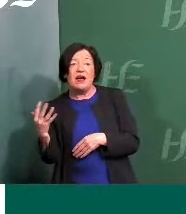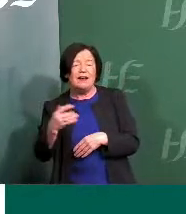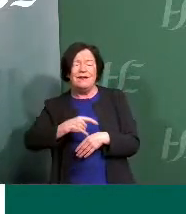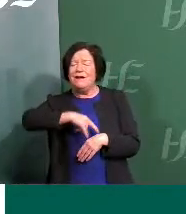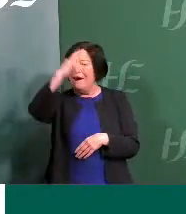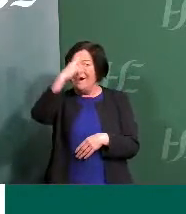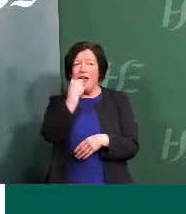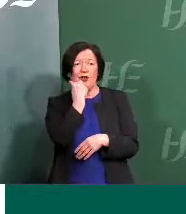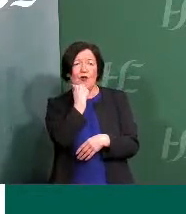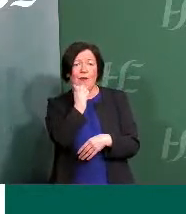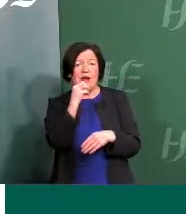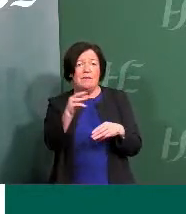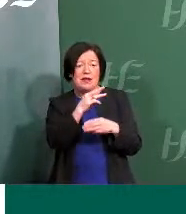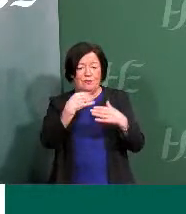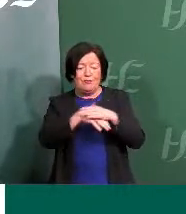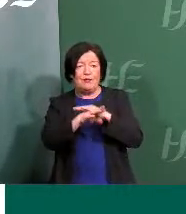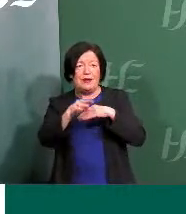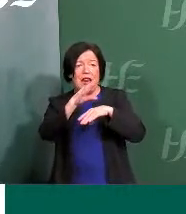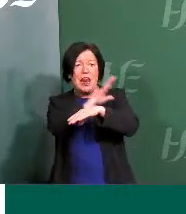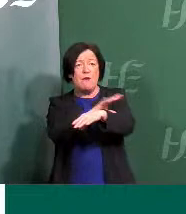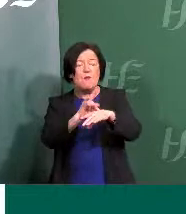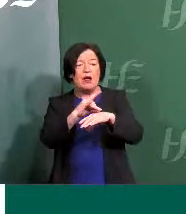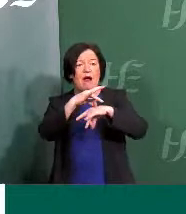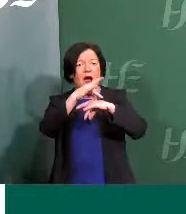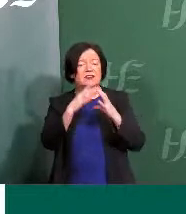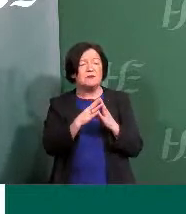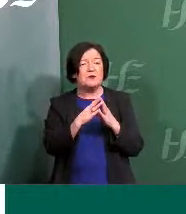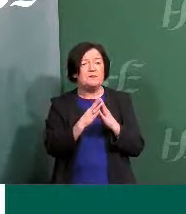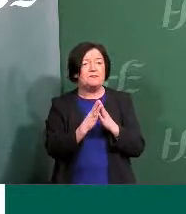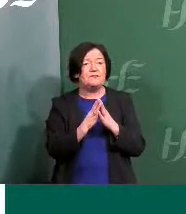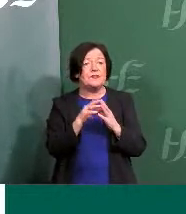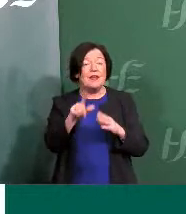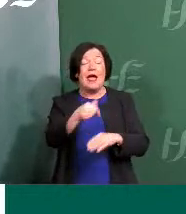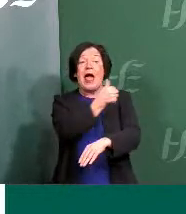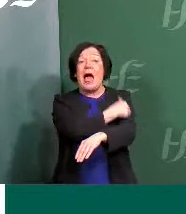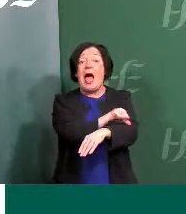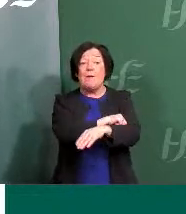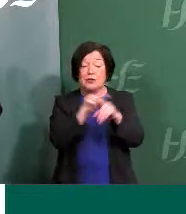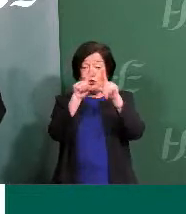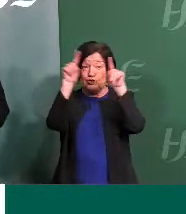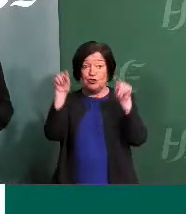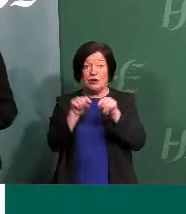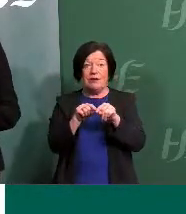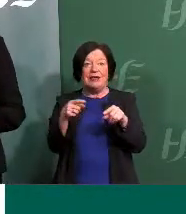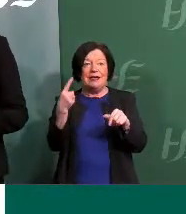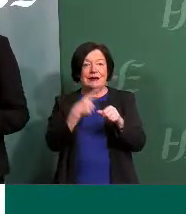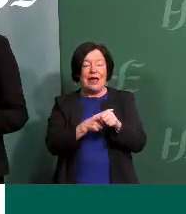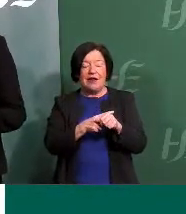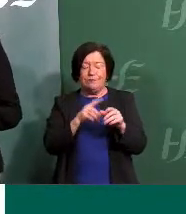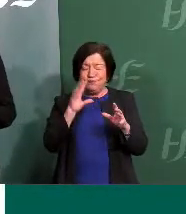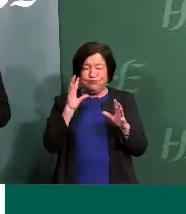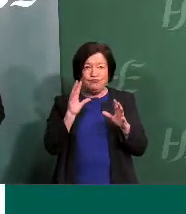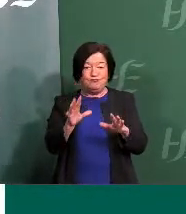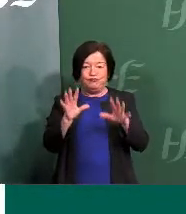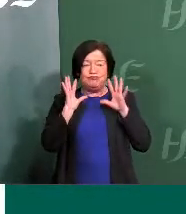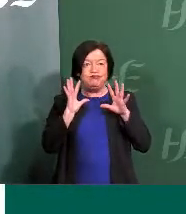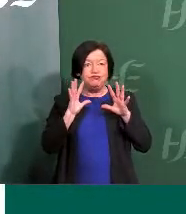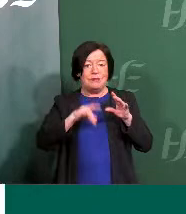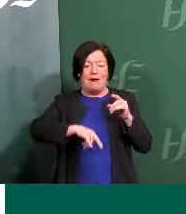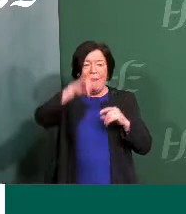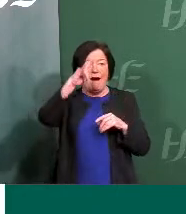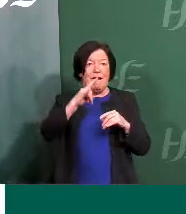high numbers of people being admitted into Limerick. Their ambulance chart shows, again, an extraordinarily high level of